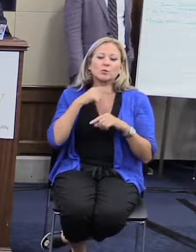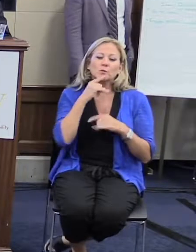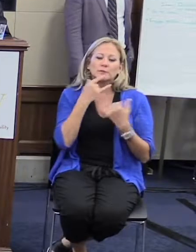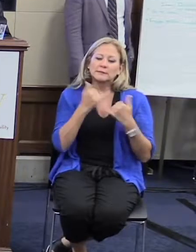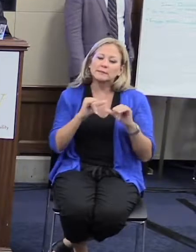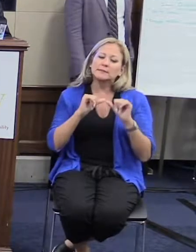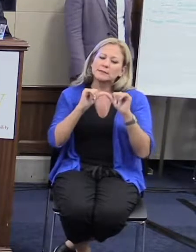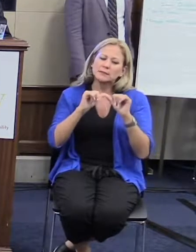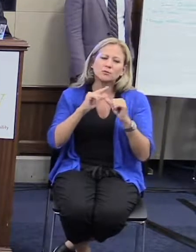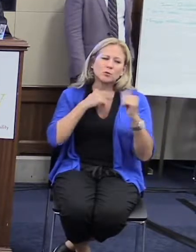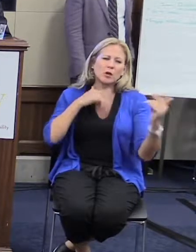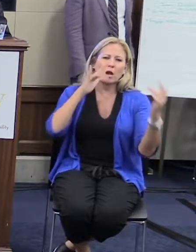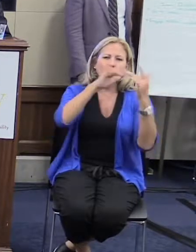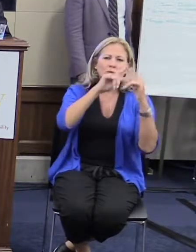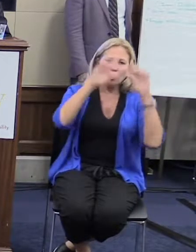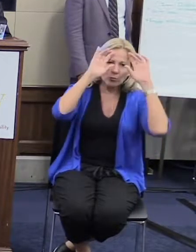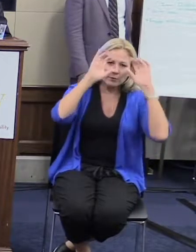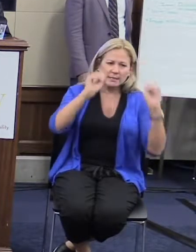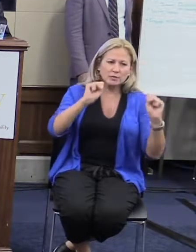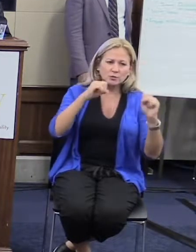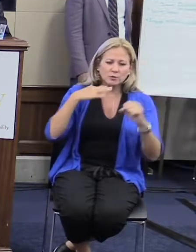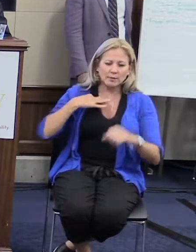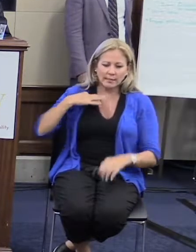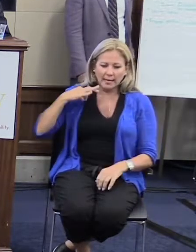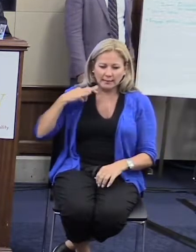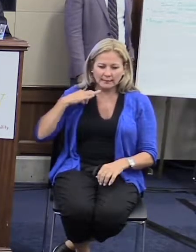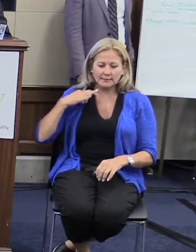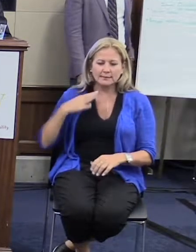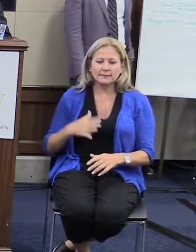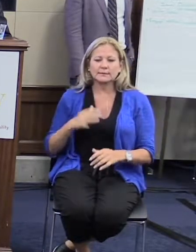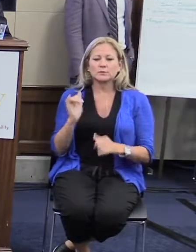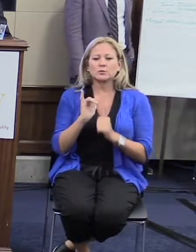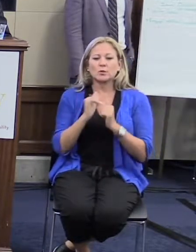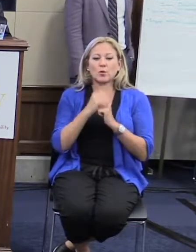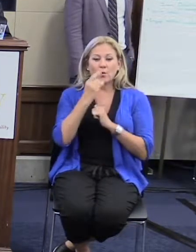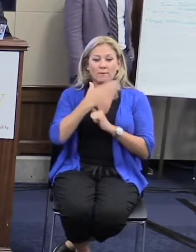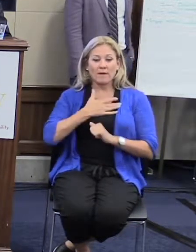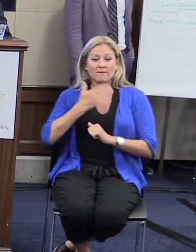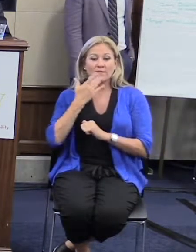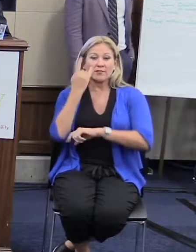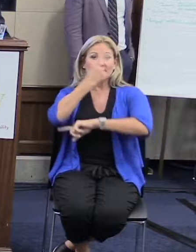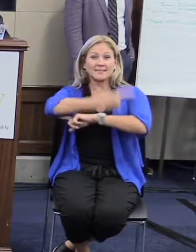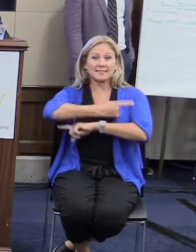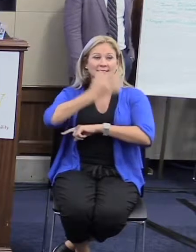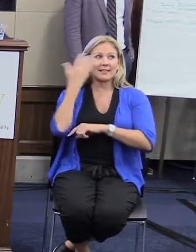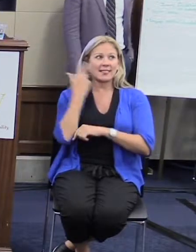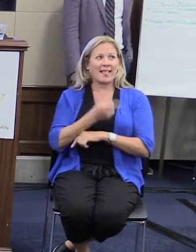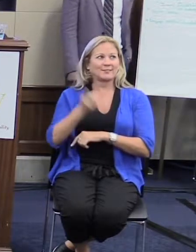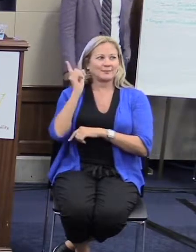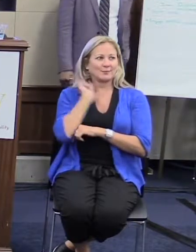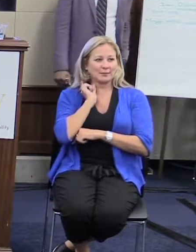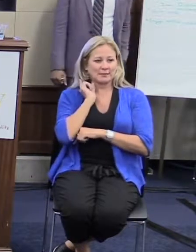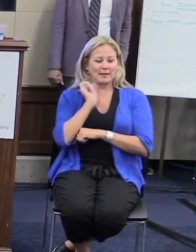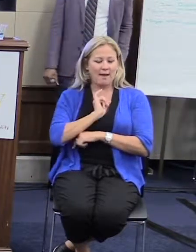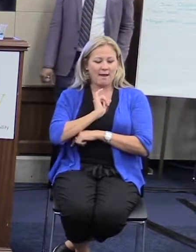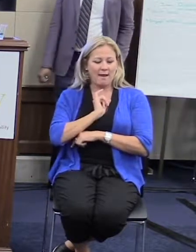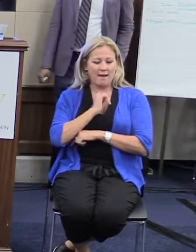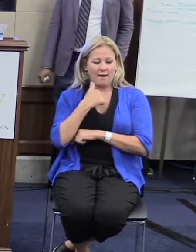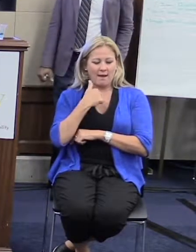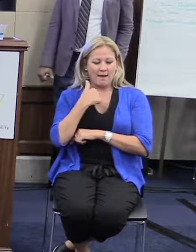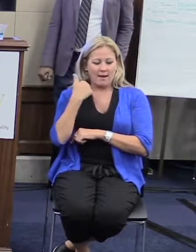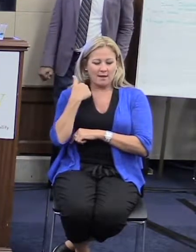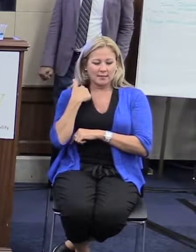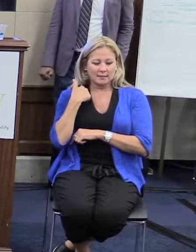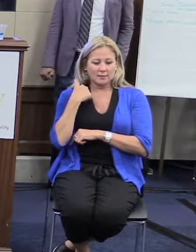continue our outreach to presidential candidates. One of my favorite days was about last week, and